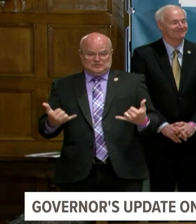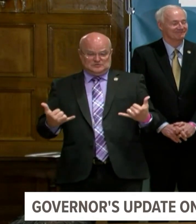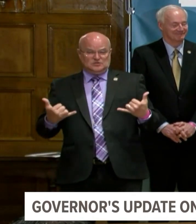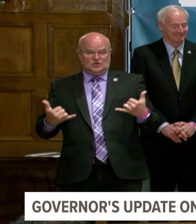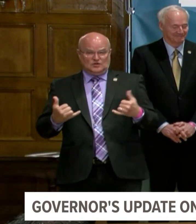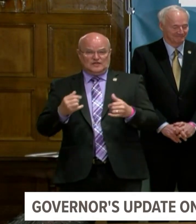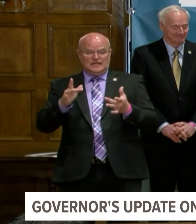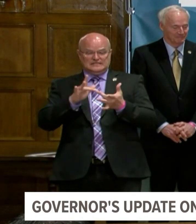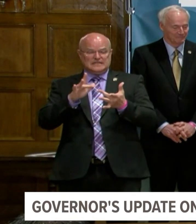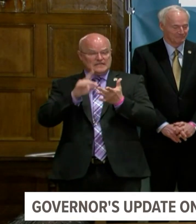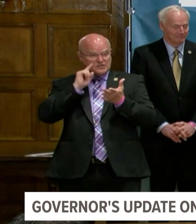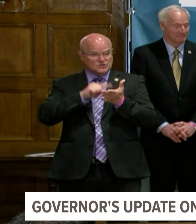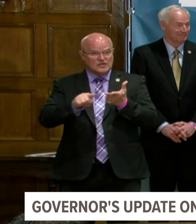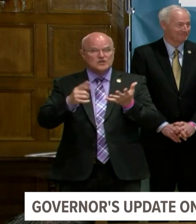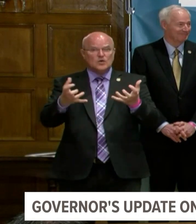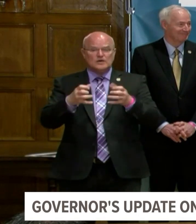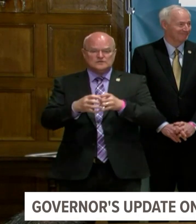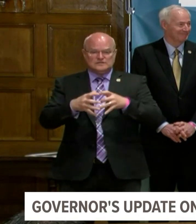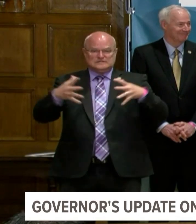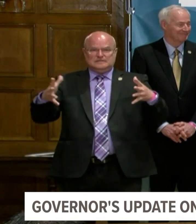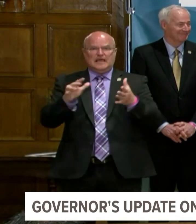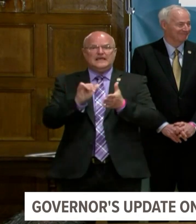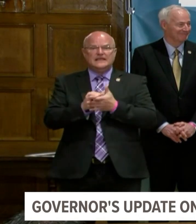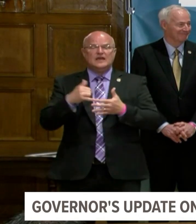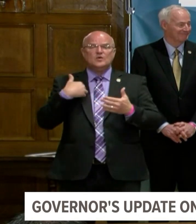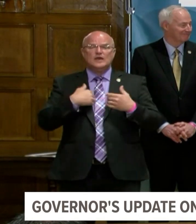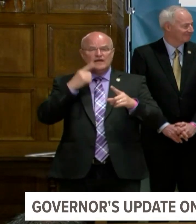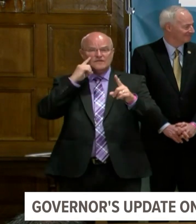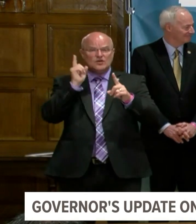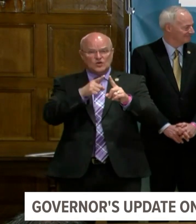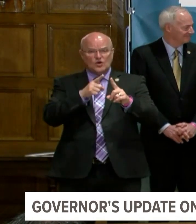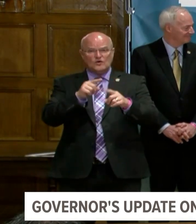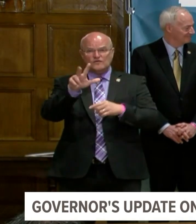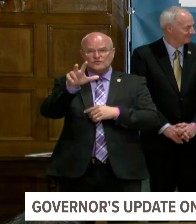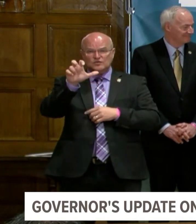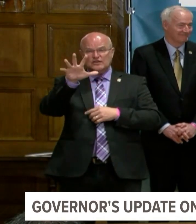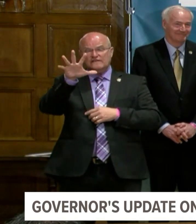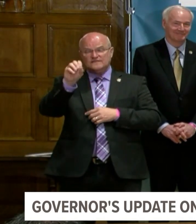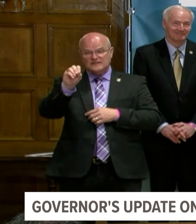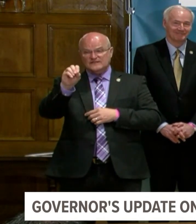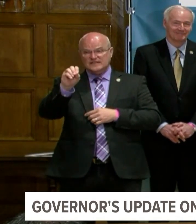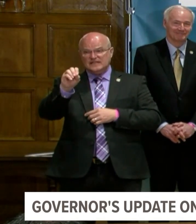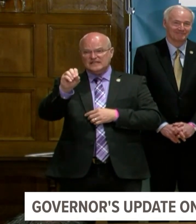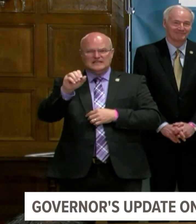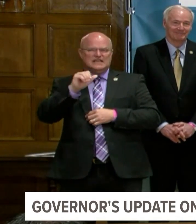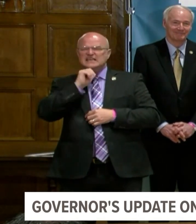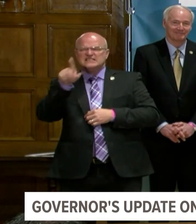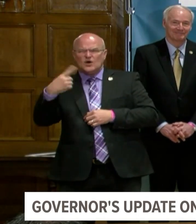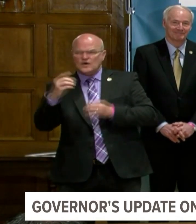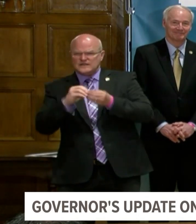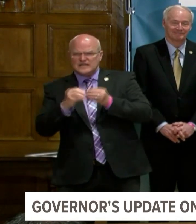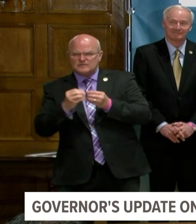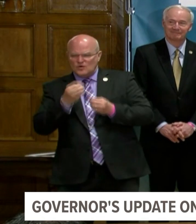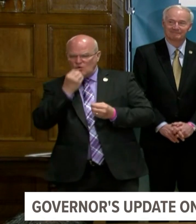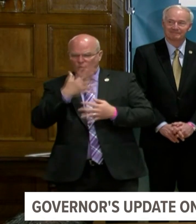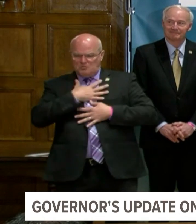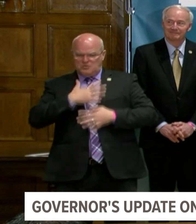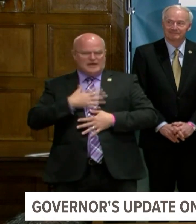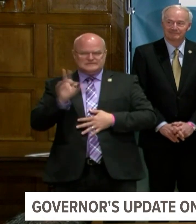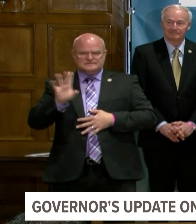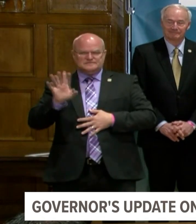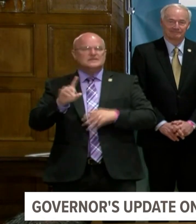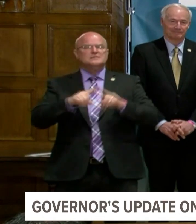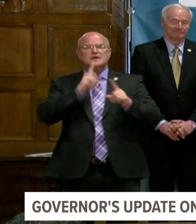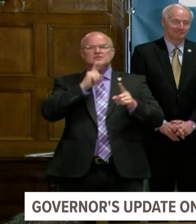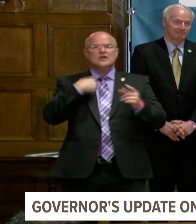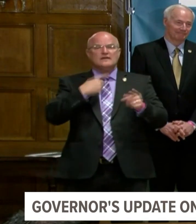currently, and we would like to expand those. We have a goal of 350. It's not just the number of warm bodies, though. It's